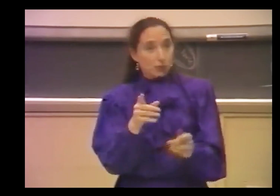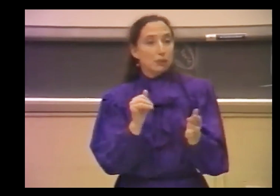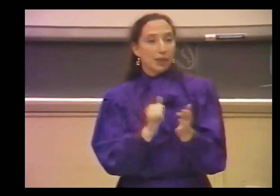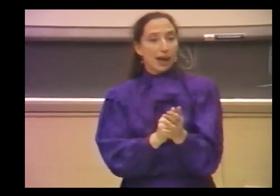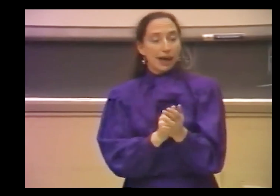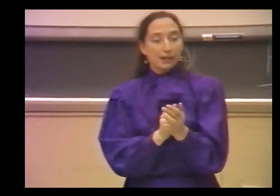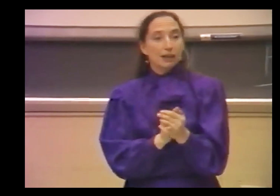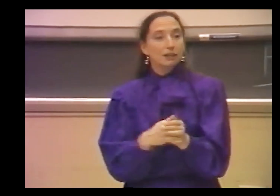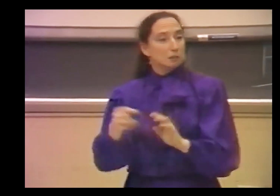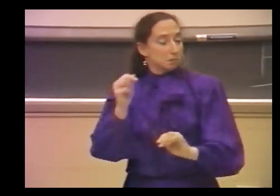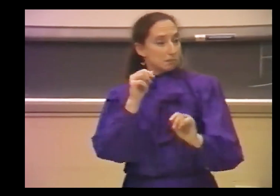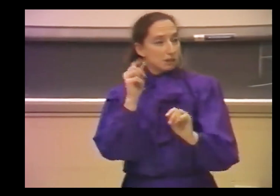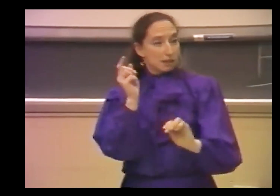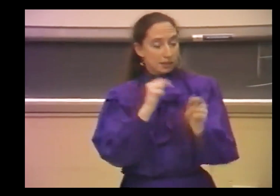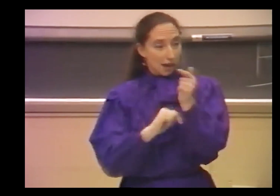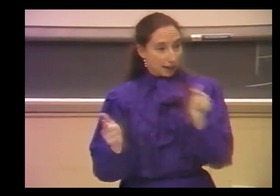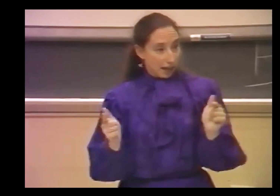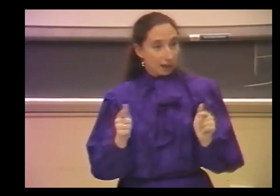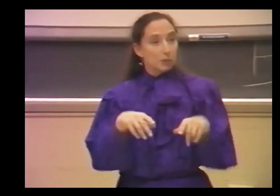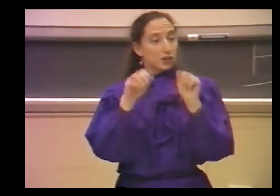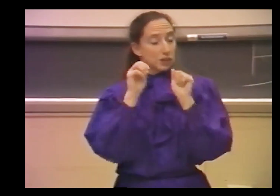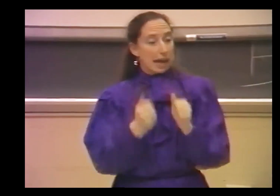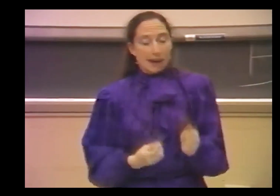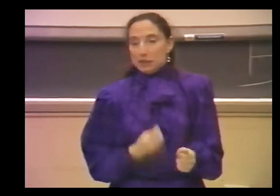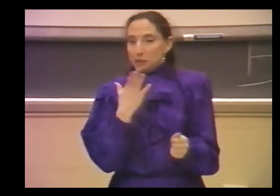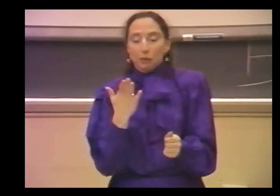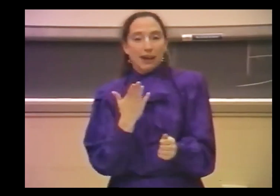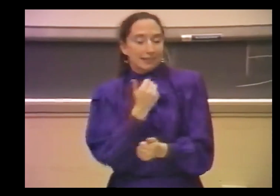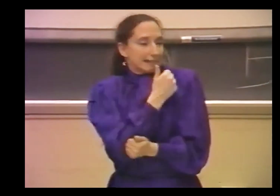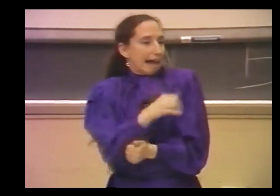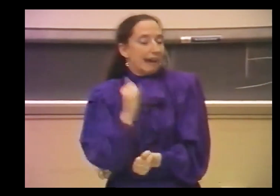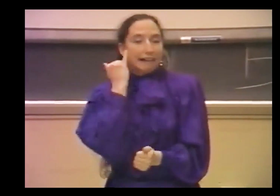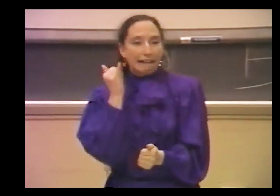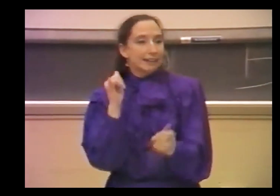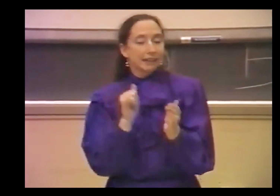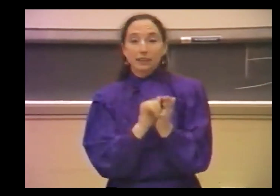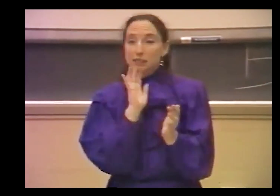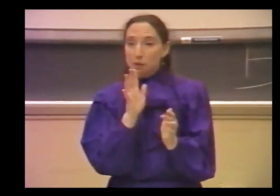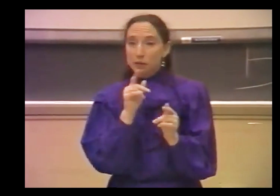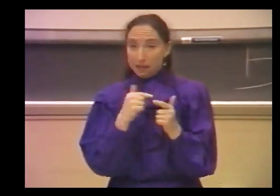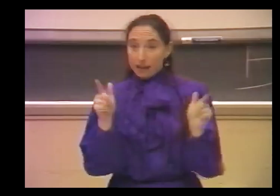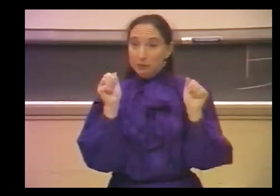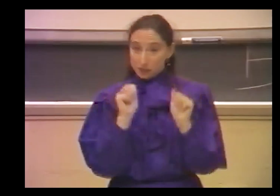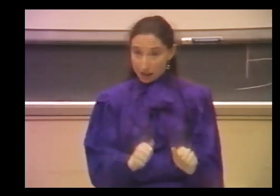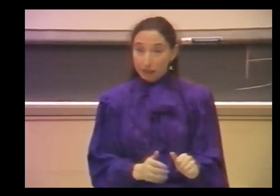true that sign language can express any idea that spoken language can.